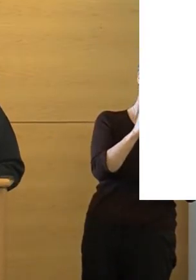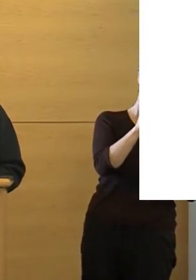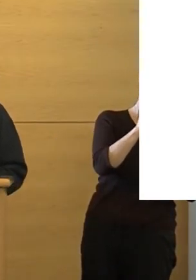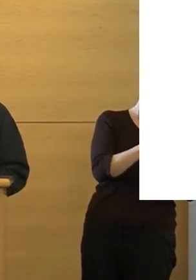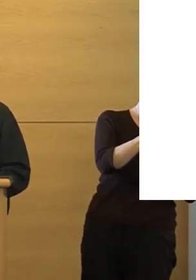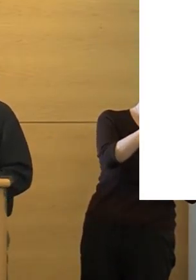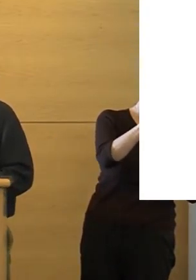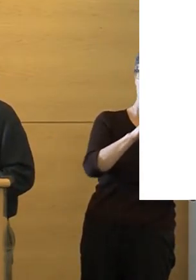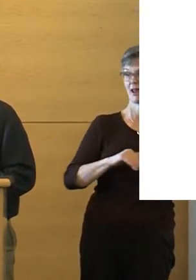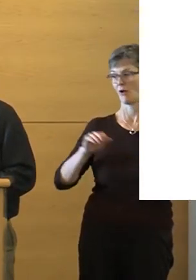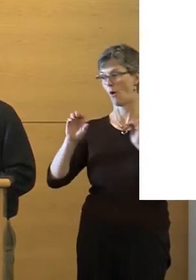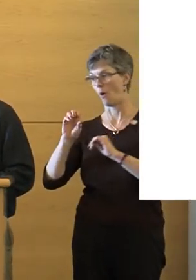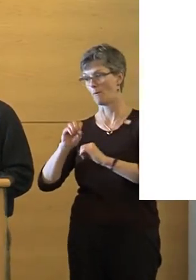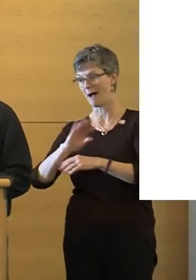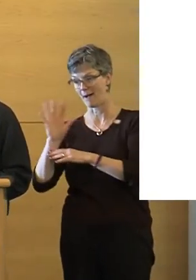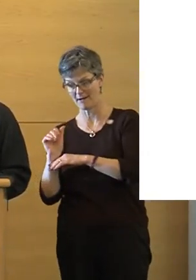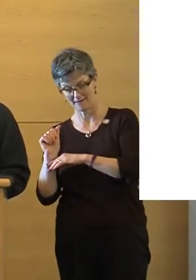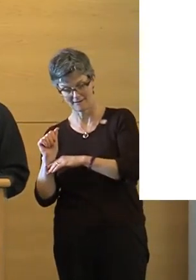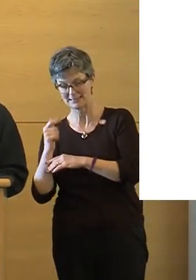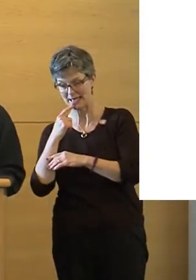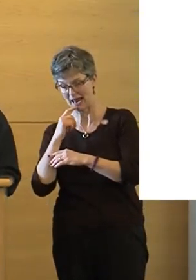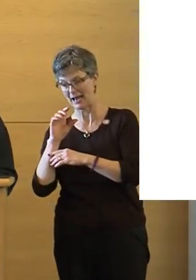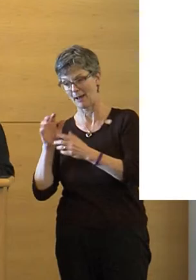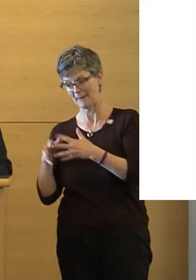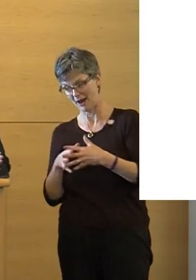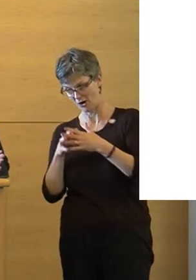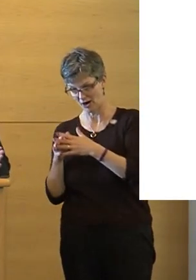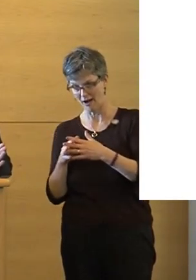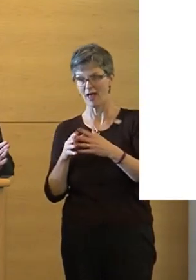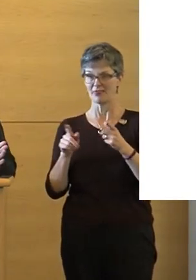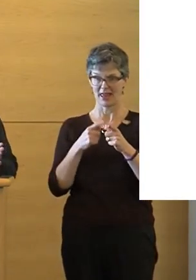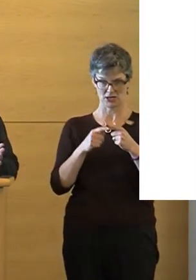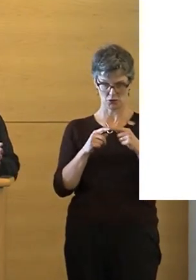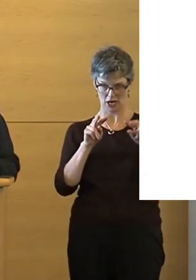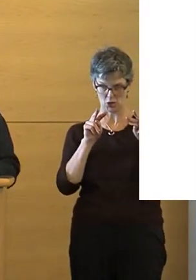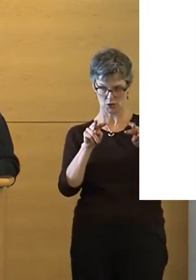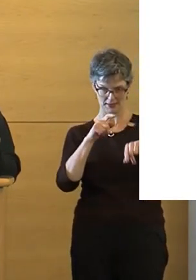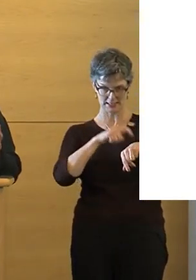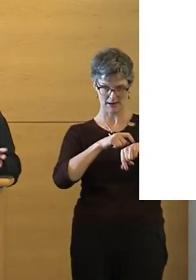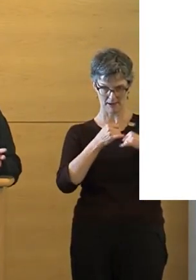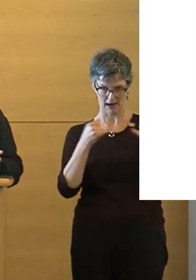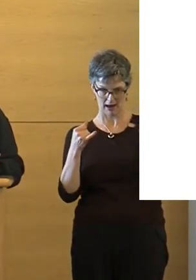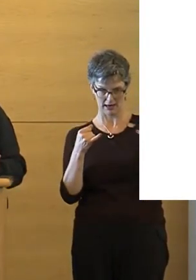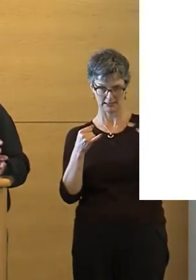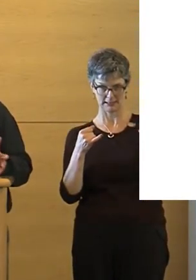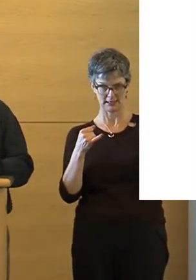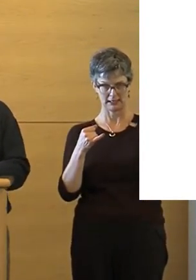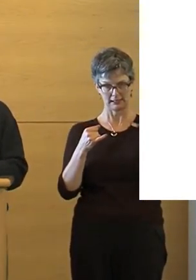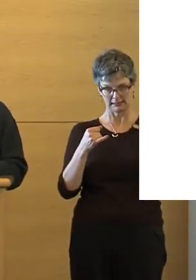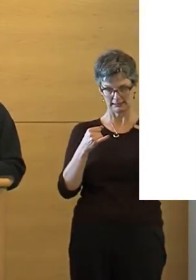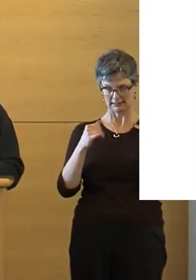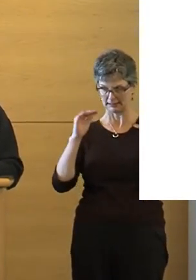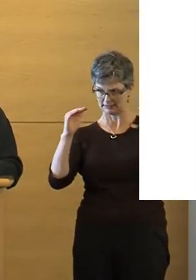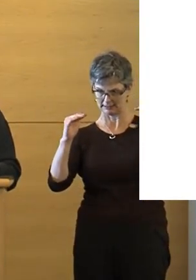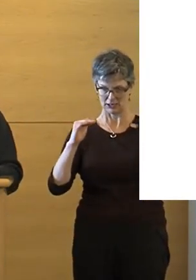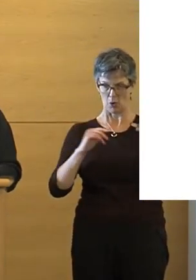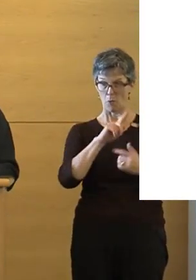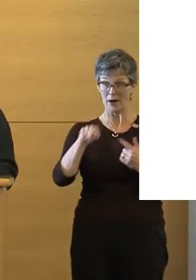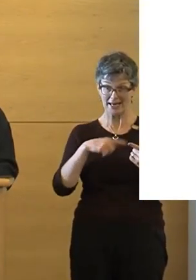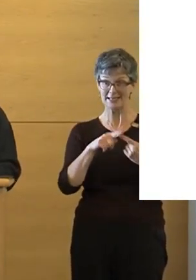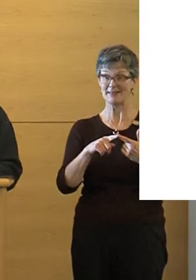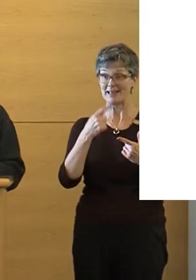out who said this word and in what context. So in this example, I searched for America, and it showed that Mitt